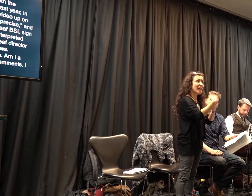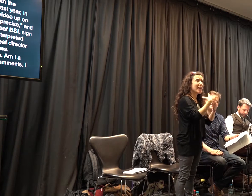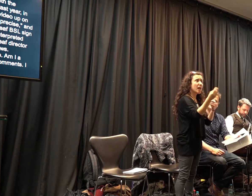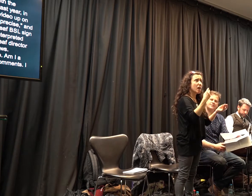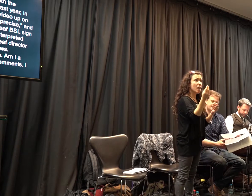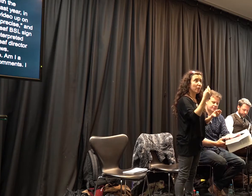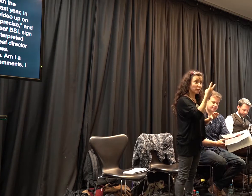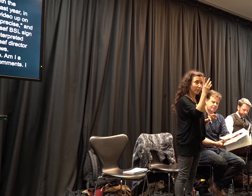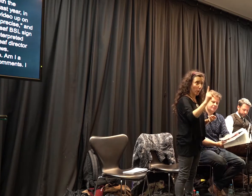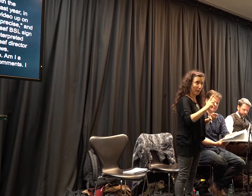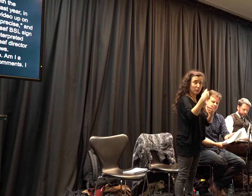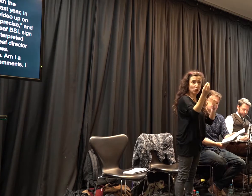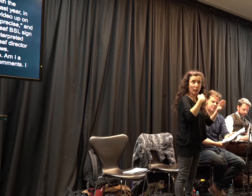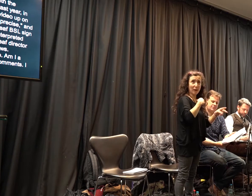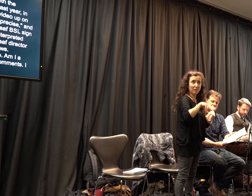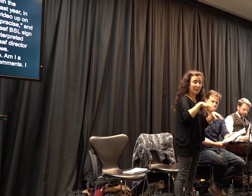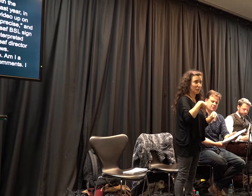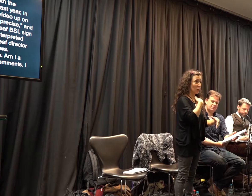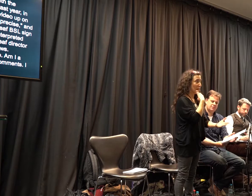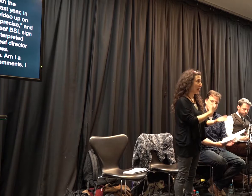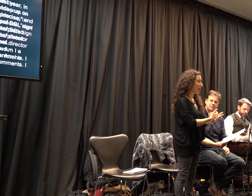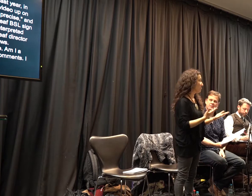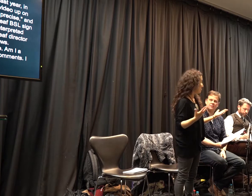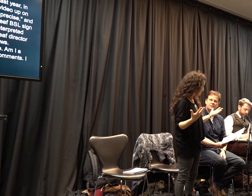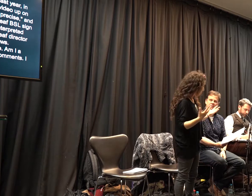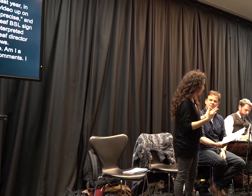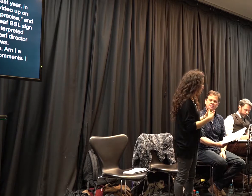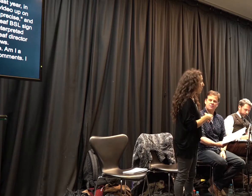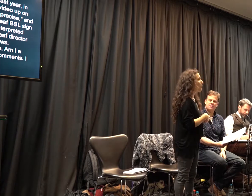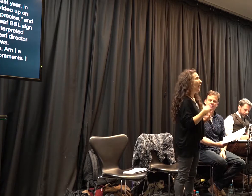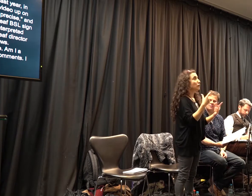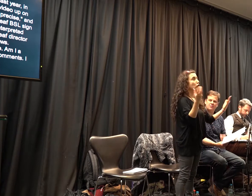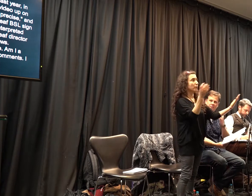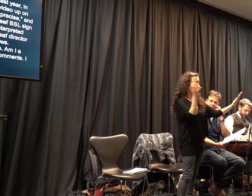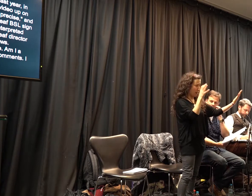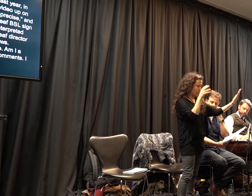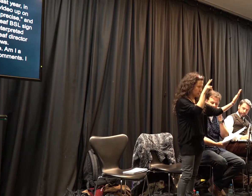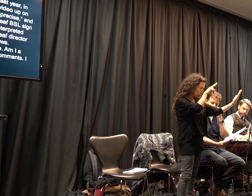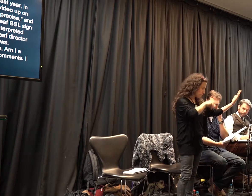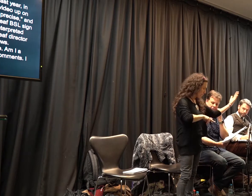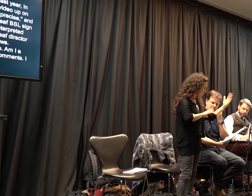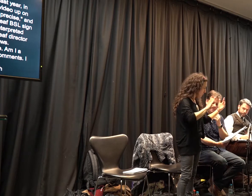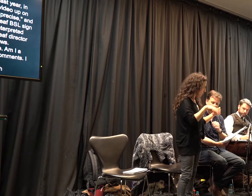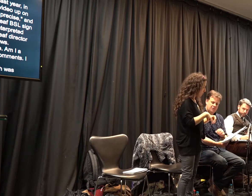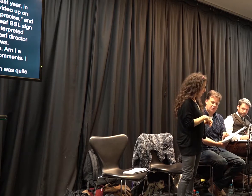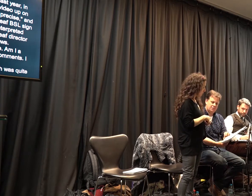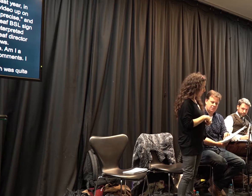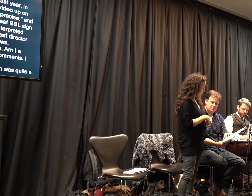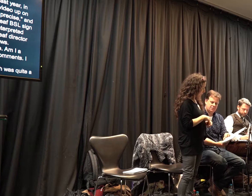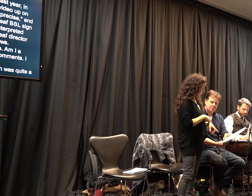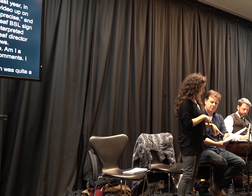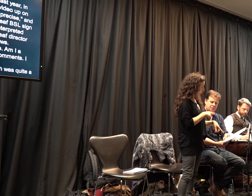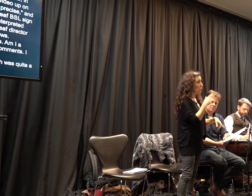But also I had 34 shares of this video, which was quite a surprise for me. And within